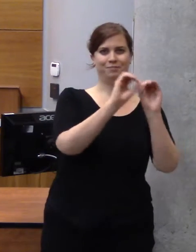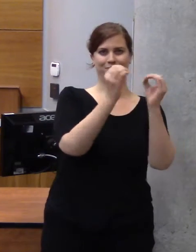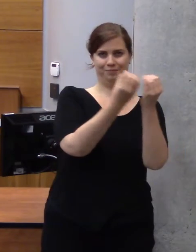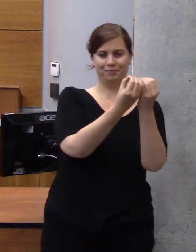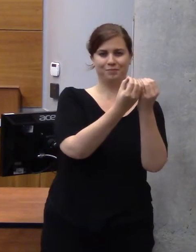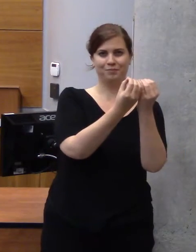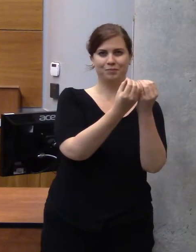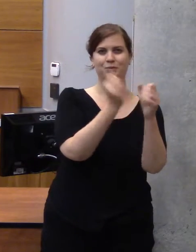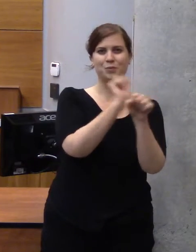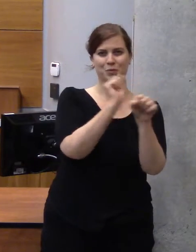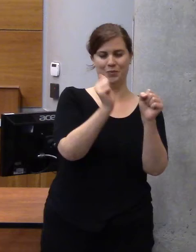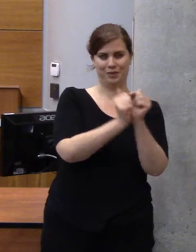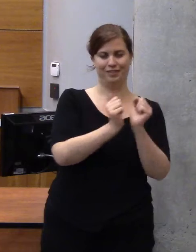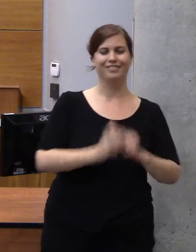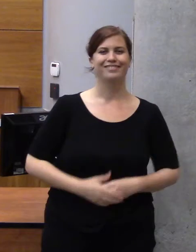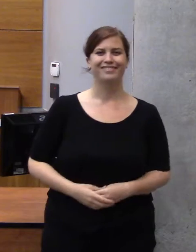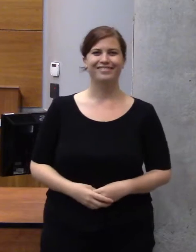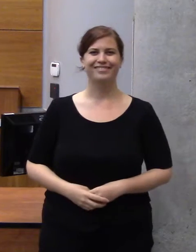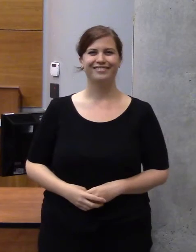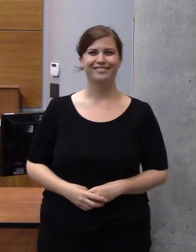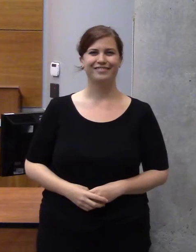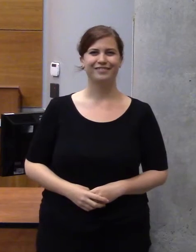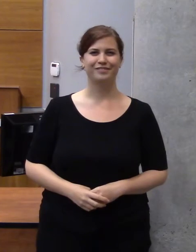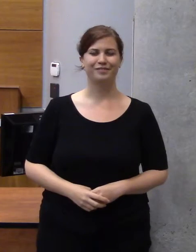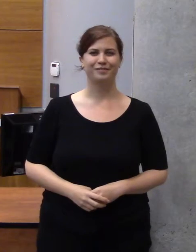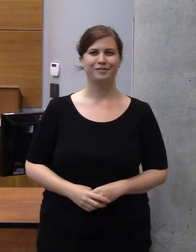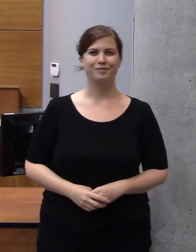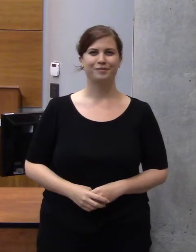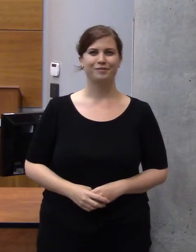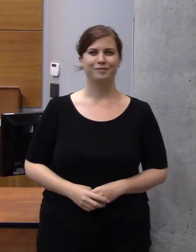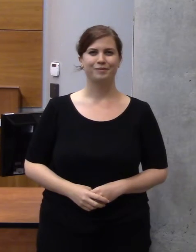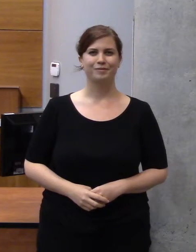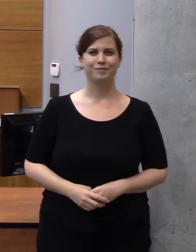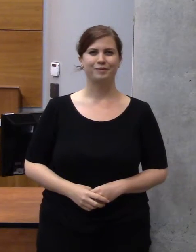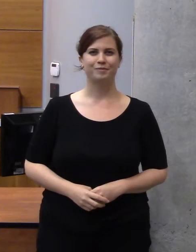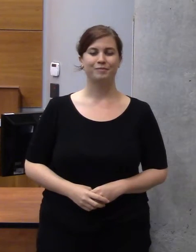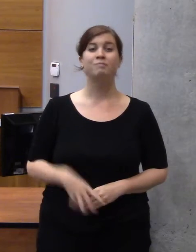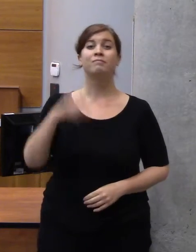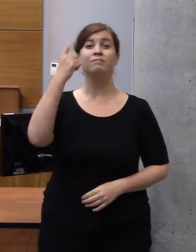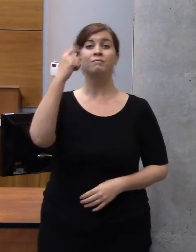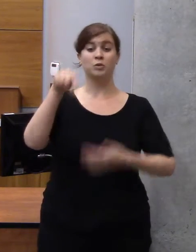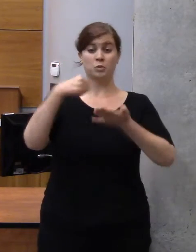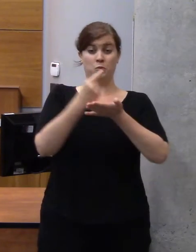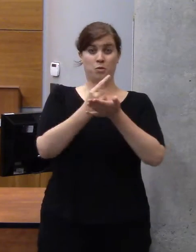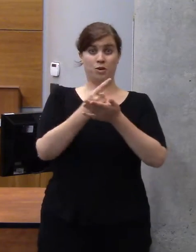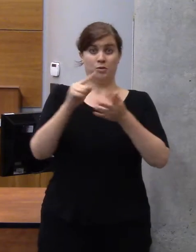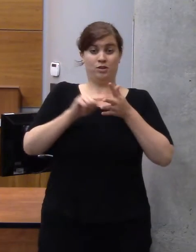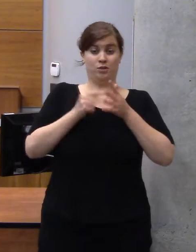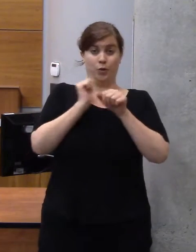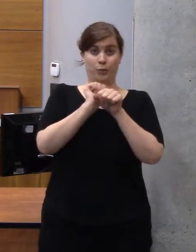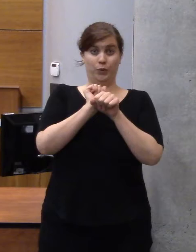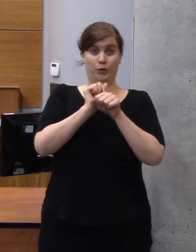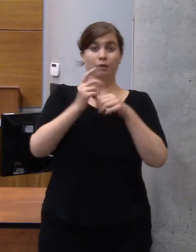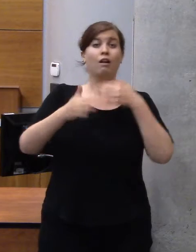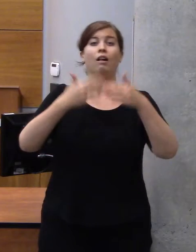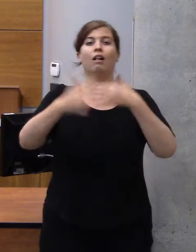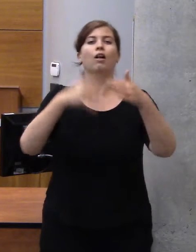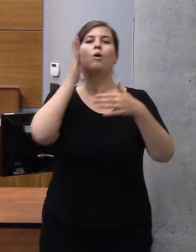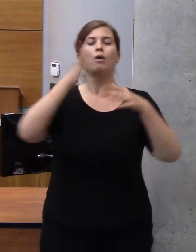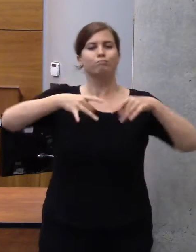baseline understanding. You obviously get more in-depth training later on in your job. Or if you're working with other people who are responsible for